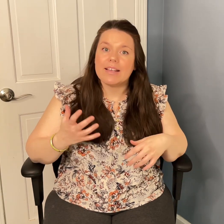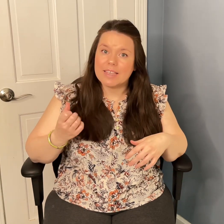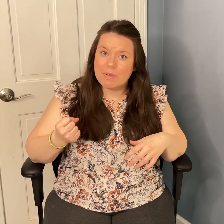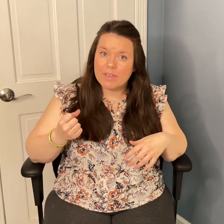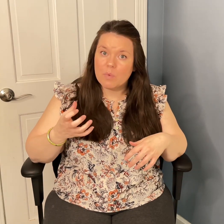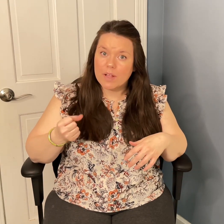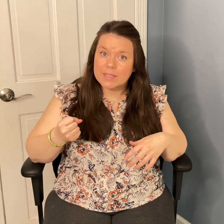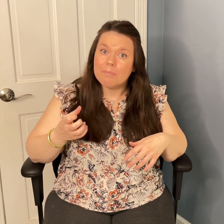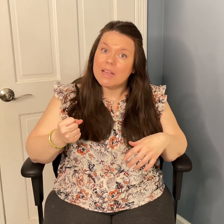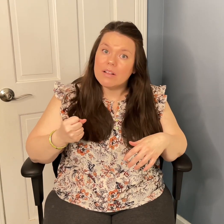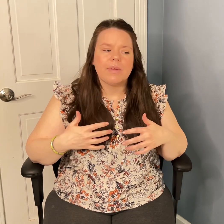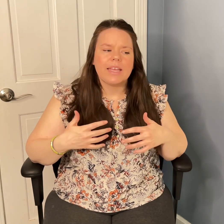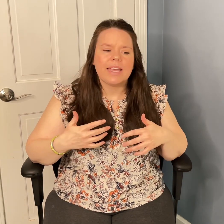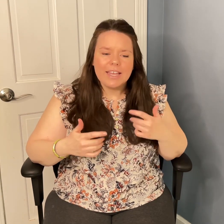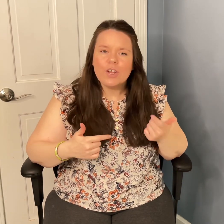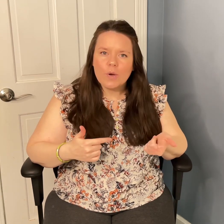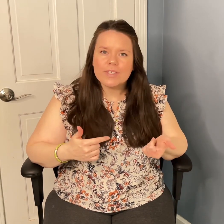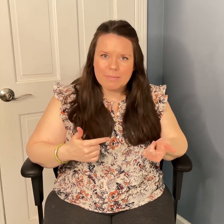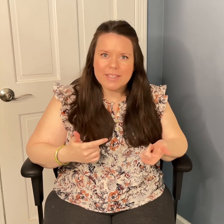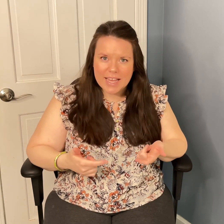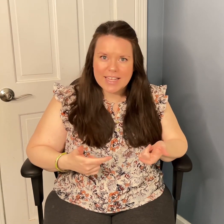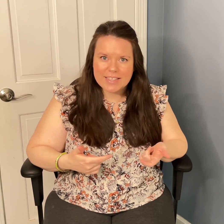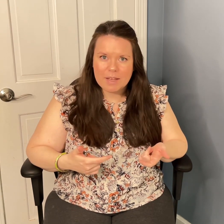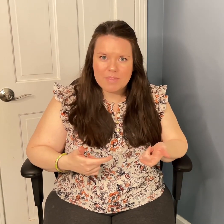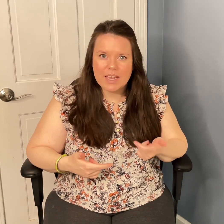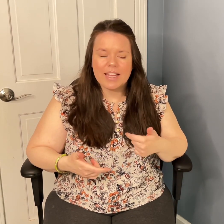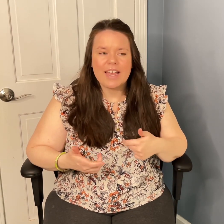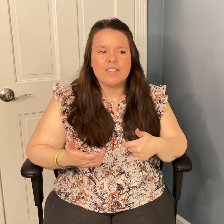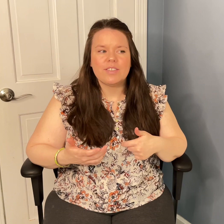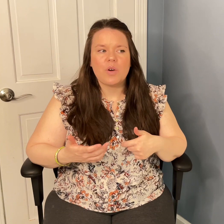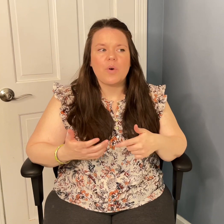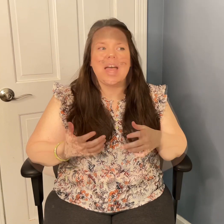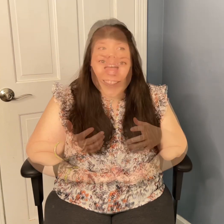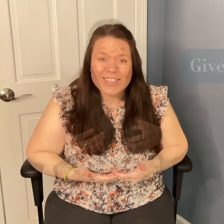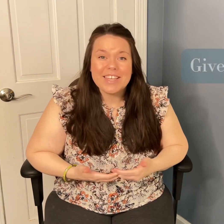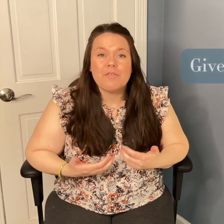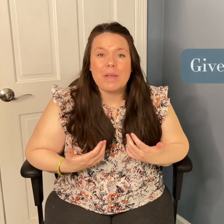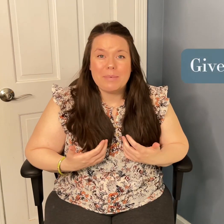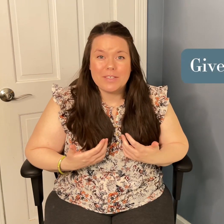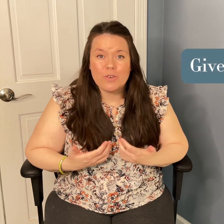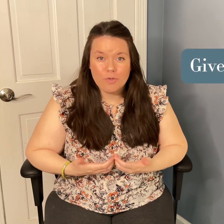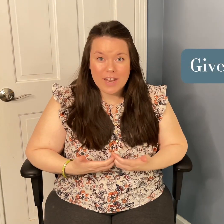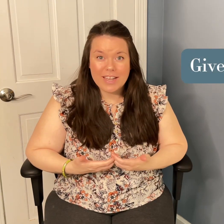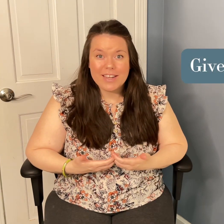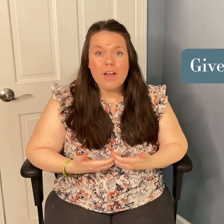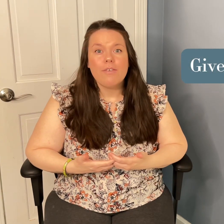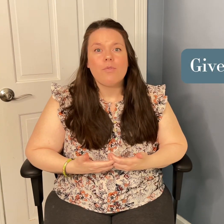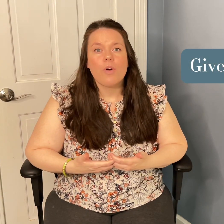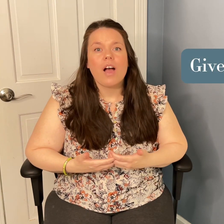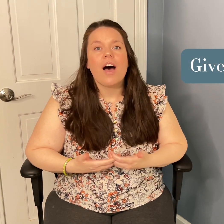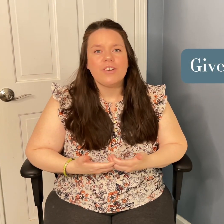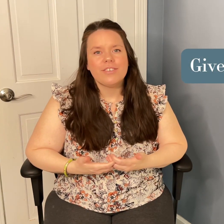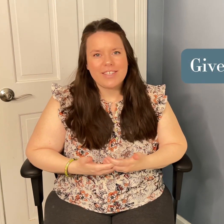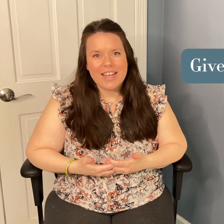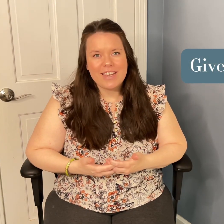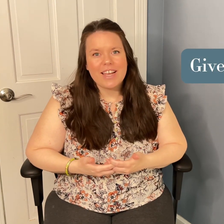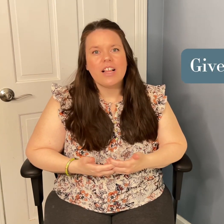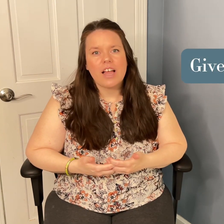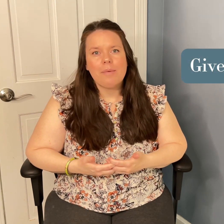him if he wants milk. He knows I'm saying something. And so let's give babies credit for understanding a lot more